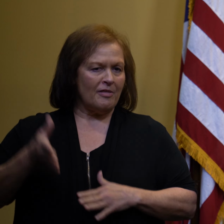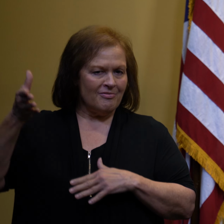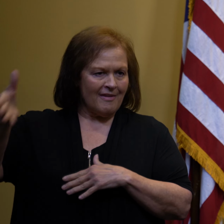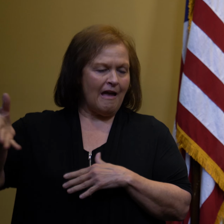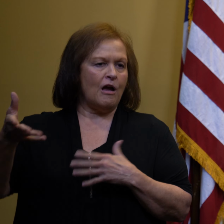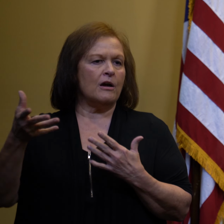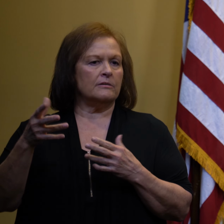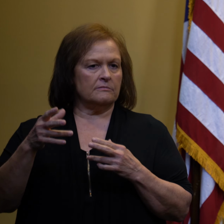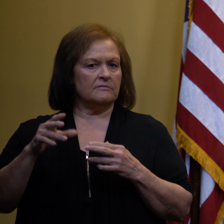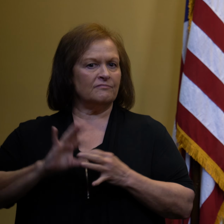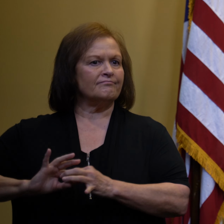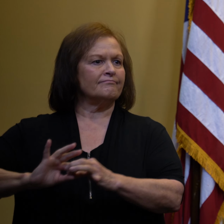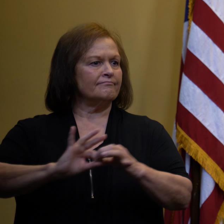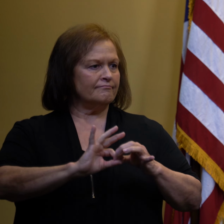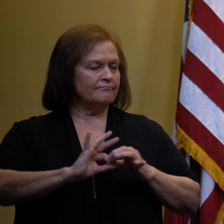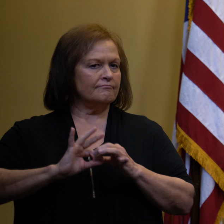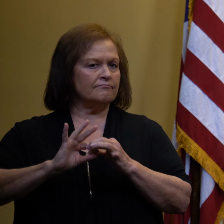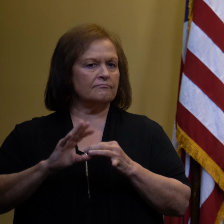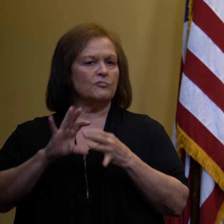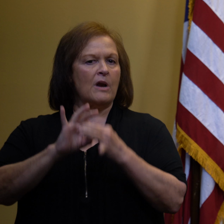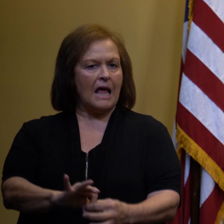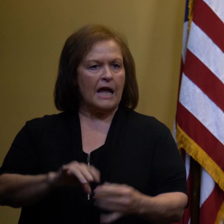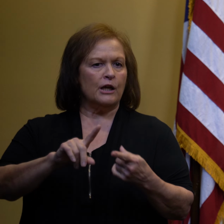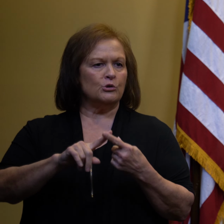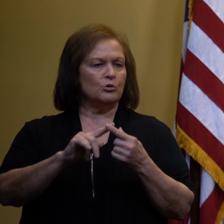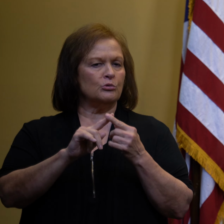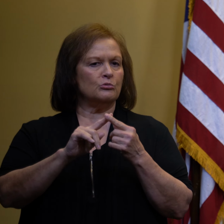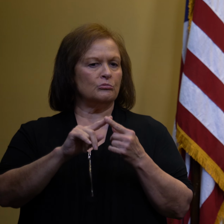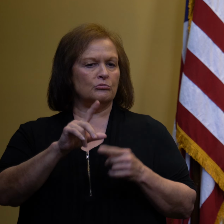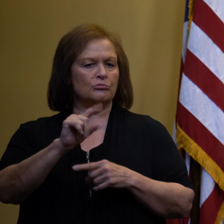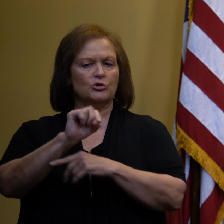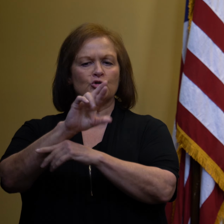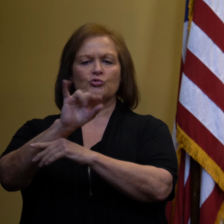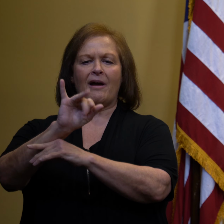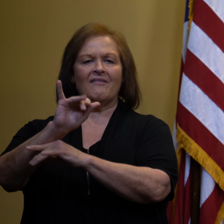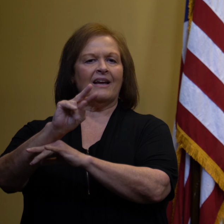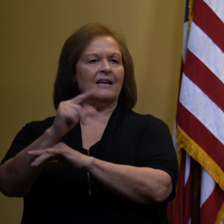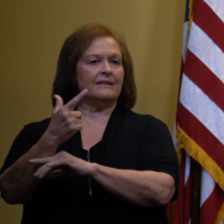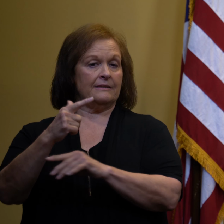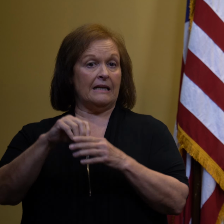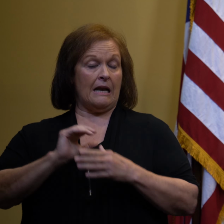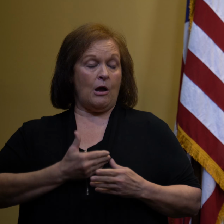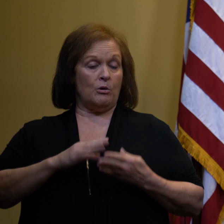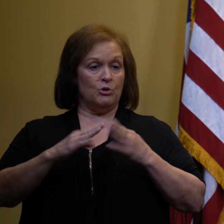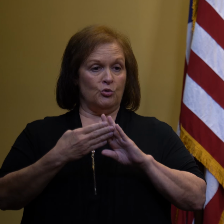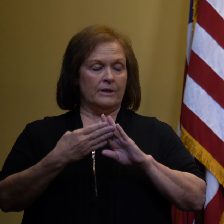something very coordinated referencing trafficking in our community as well as